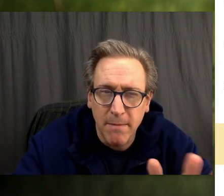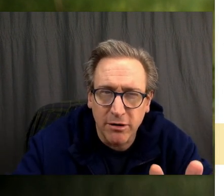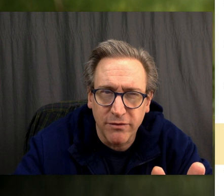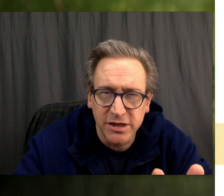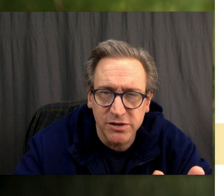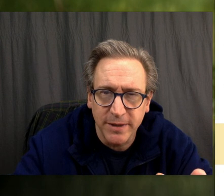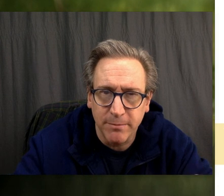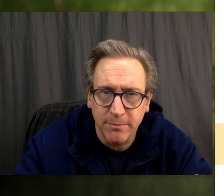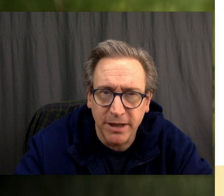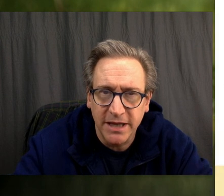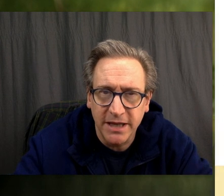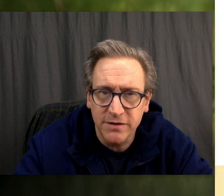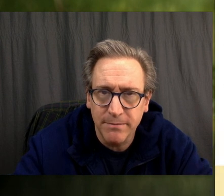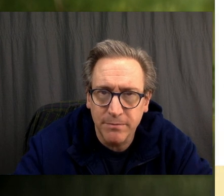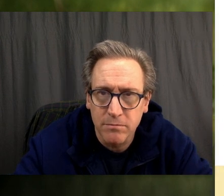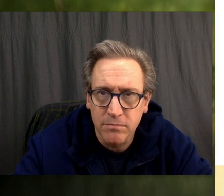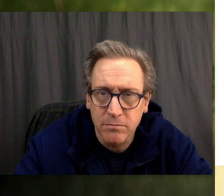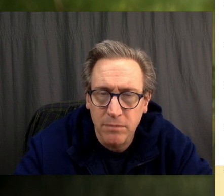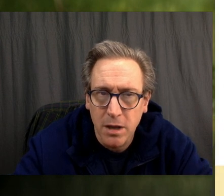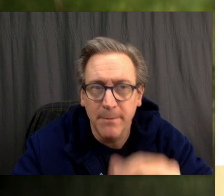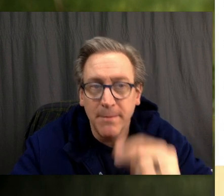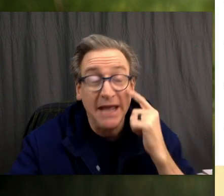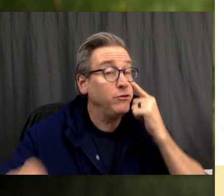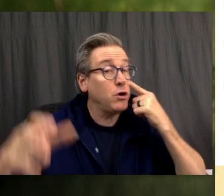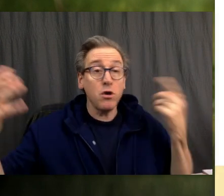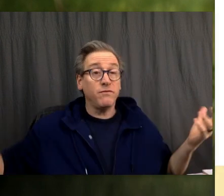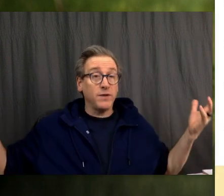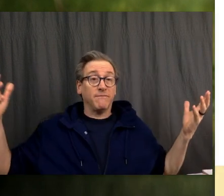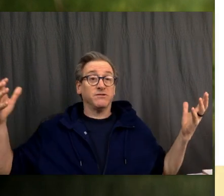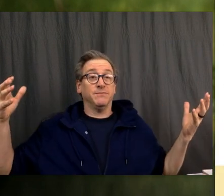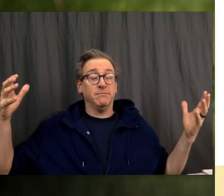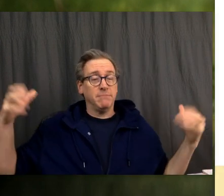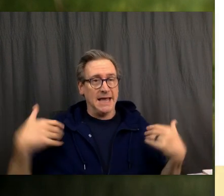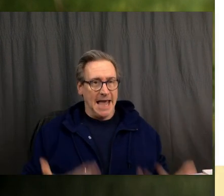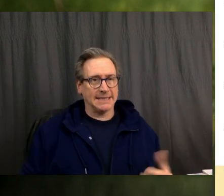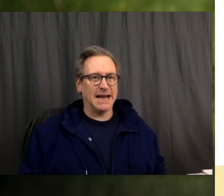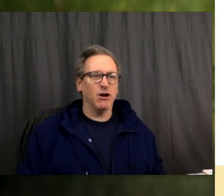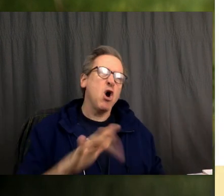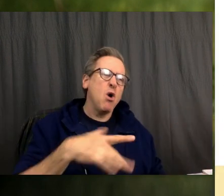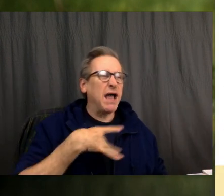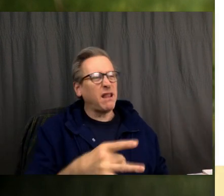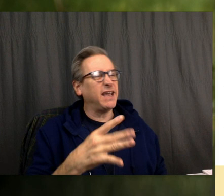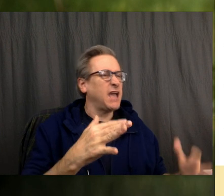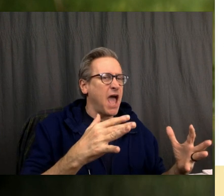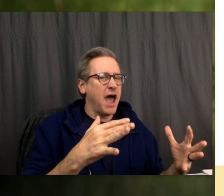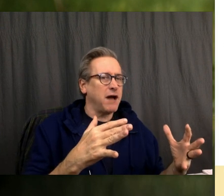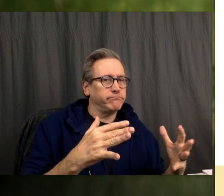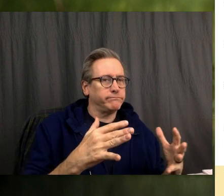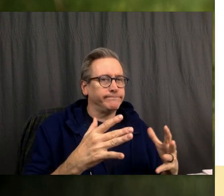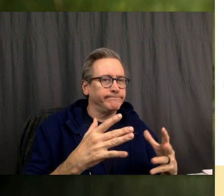Little minor things that we can play with each of them. If you don't know the vocab for something, act it out. Oh, I like.